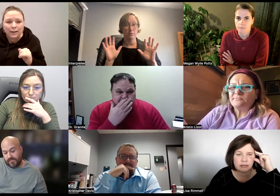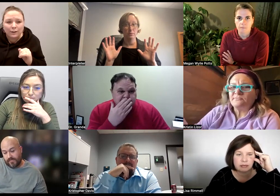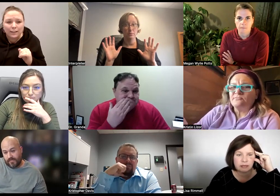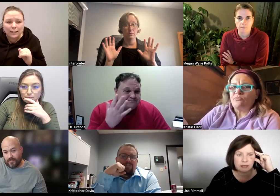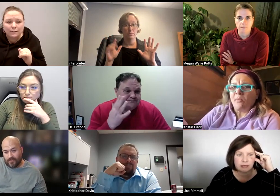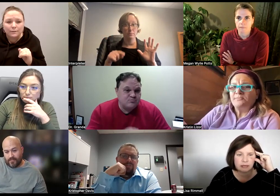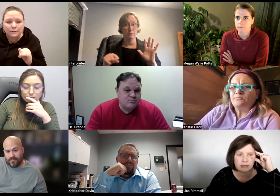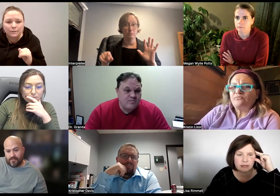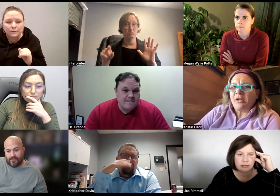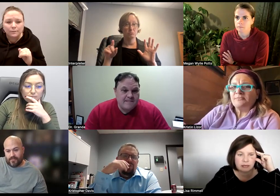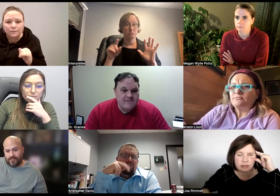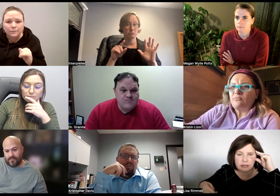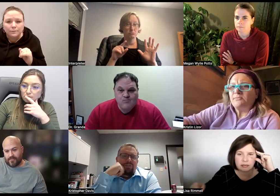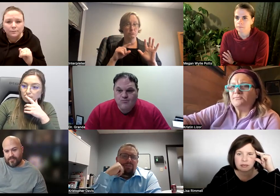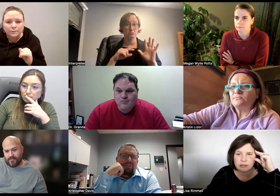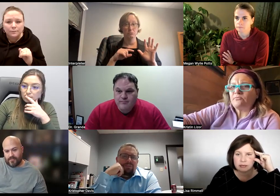over and read everything?